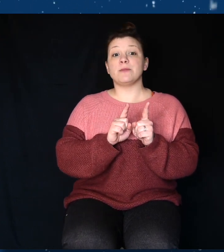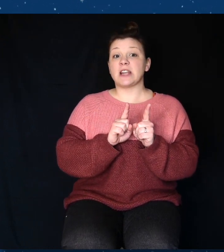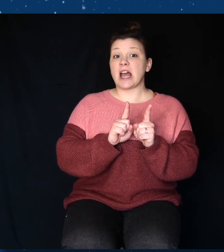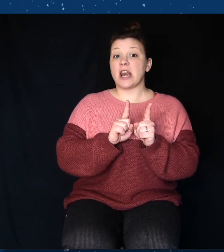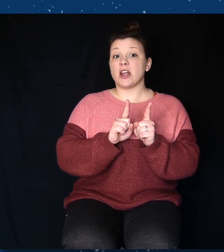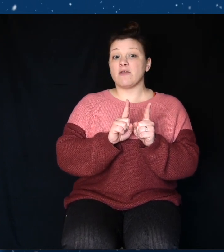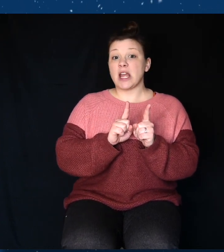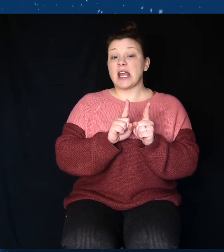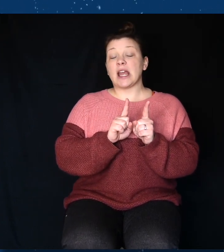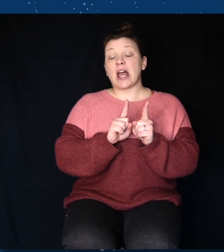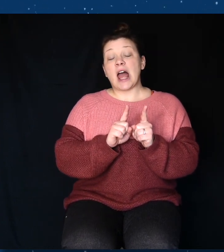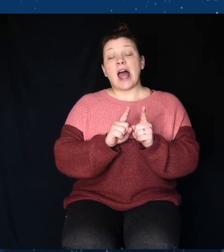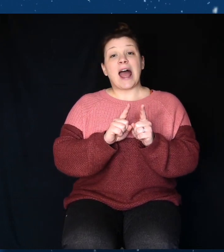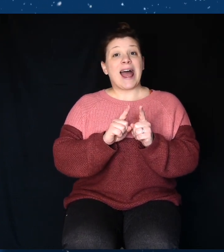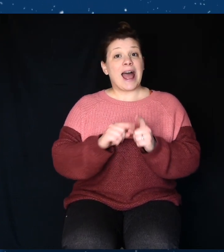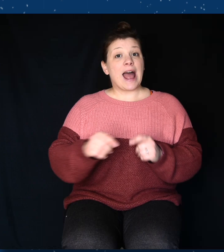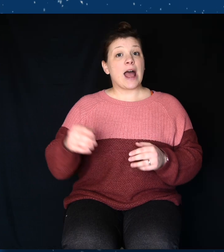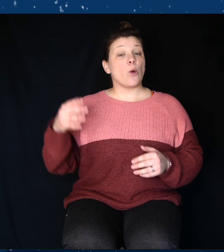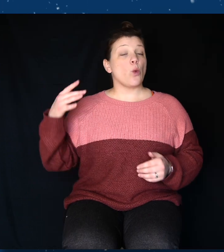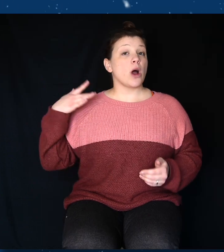from shattering.